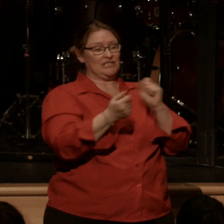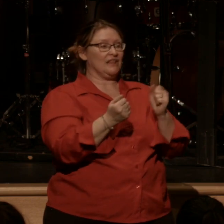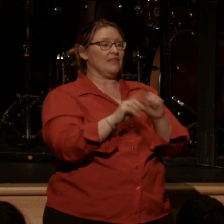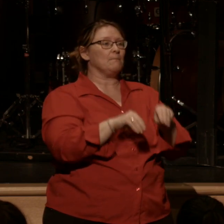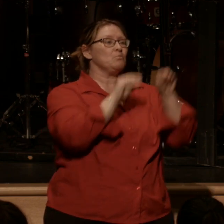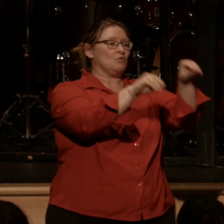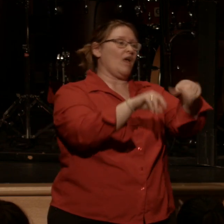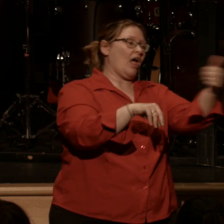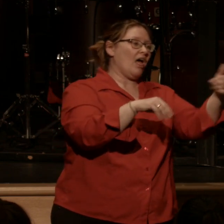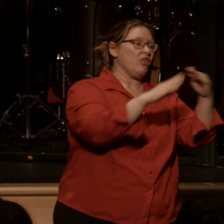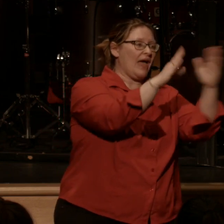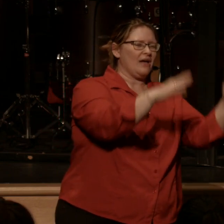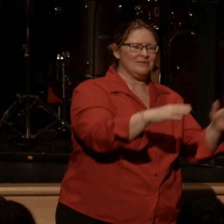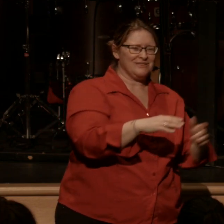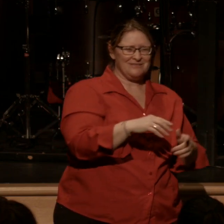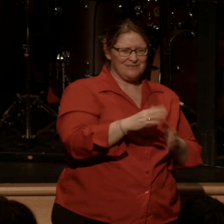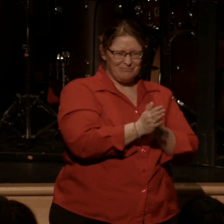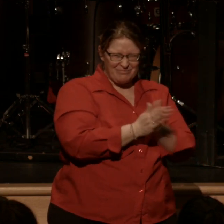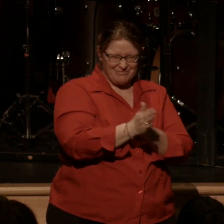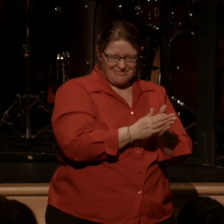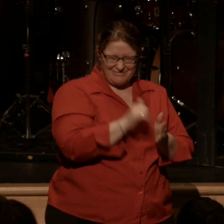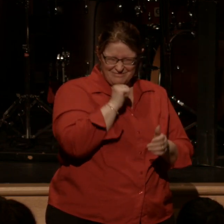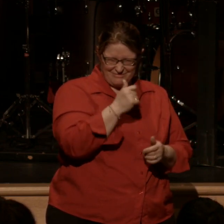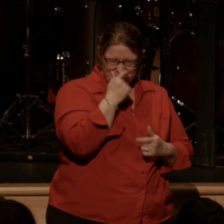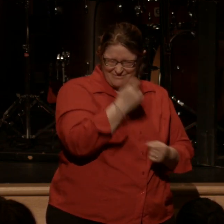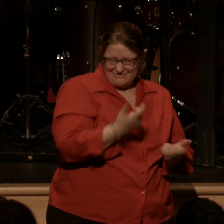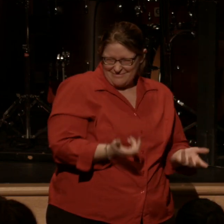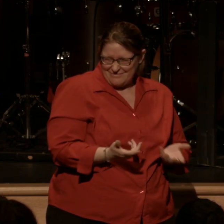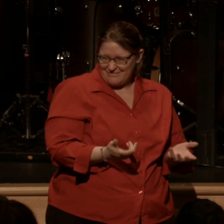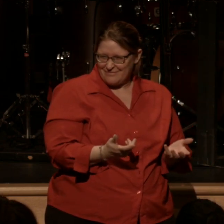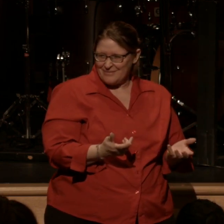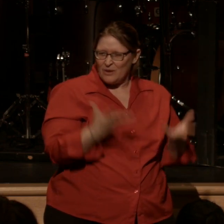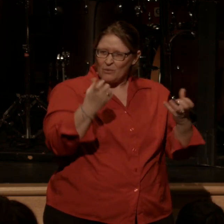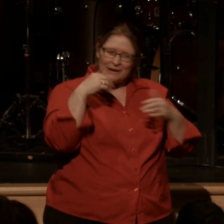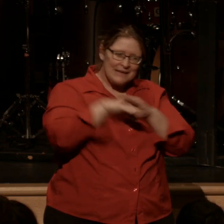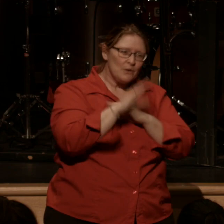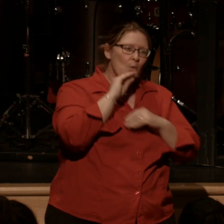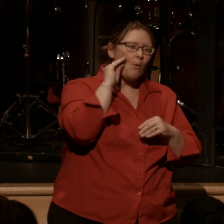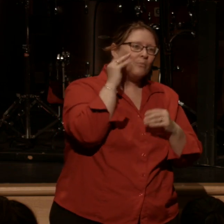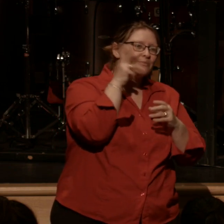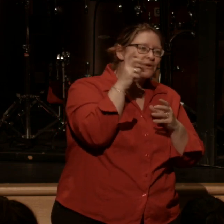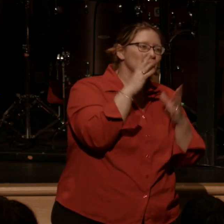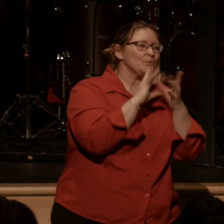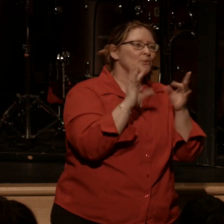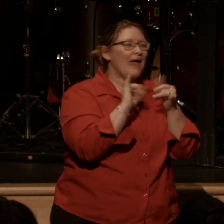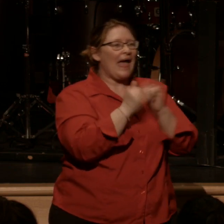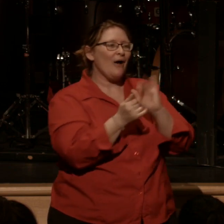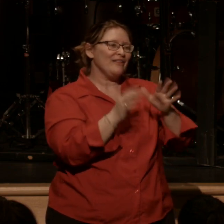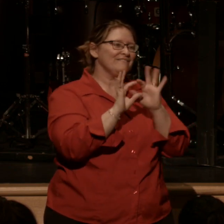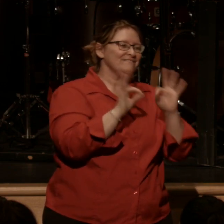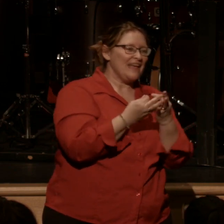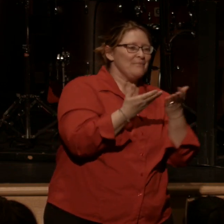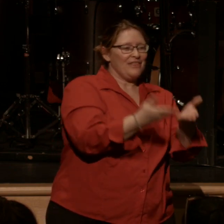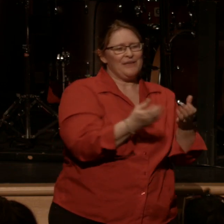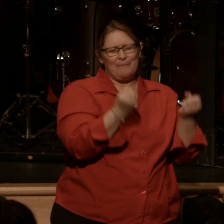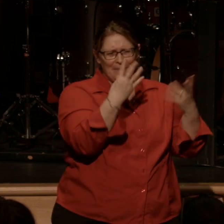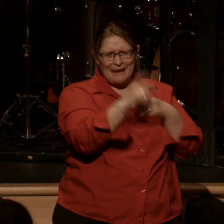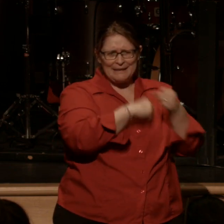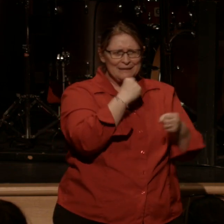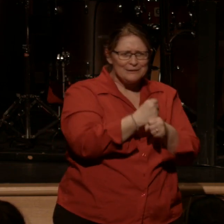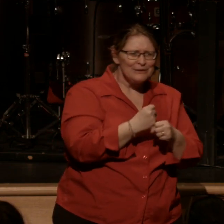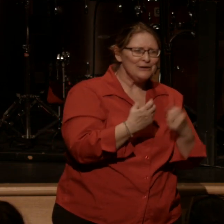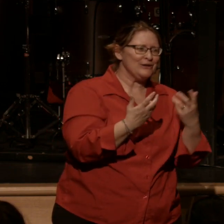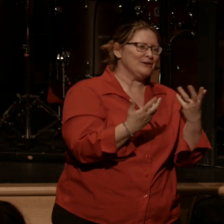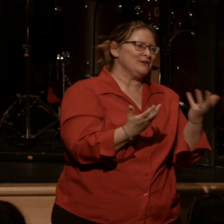on to the next one. That's uninteresting. We want to go into a home and hear about how this family's been around for hundreds of years,